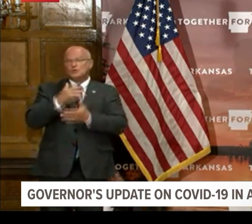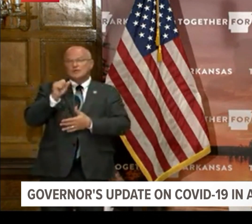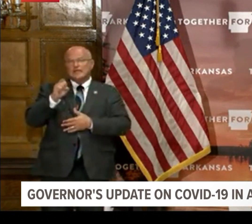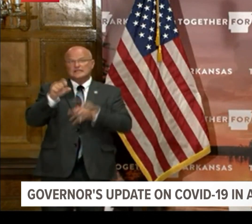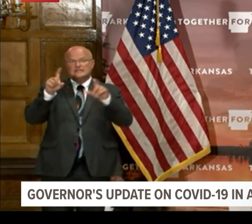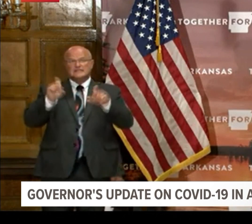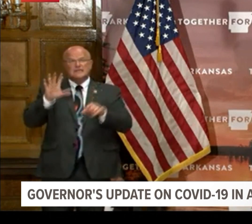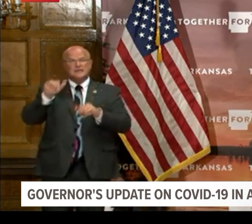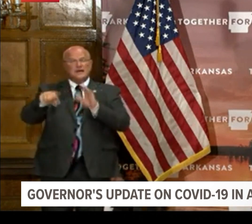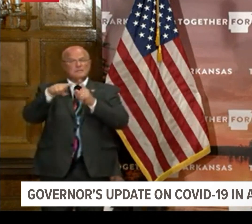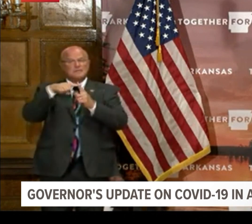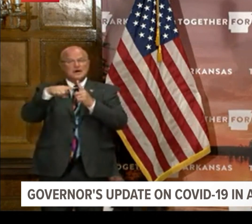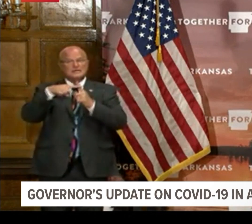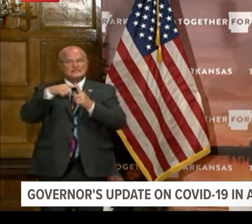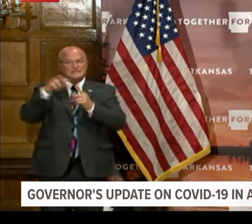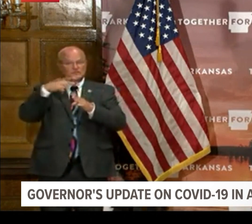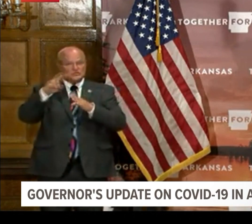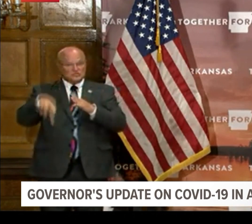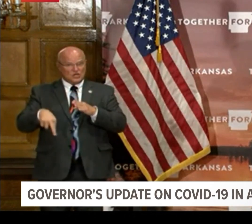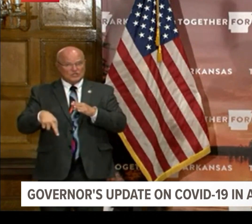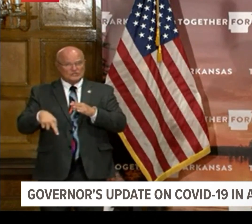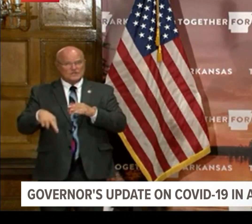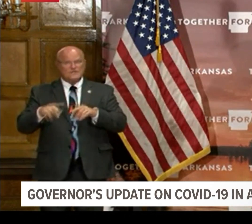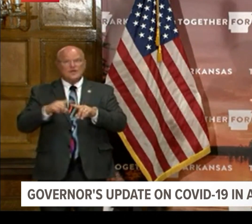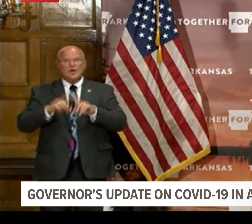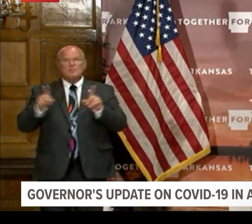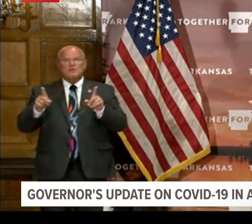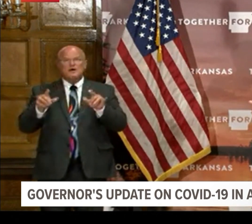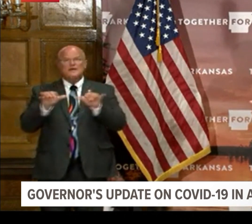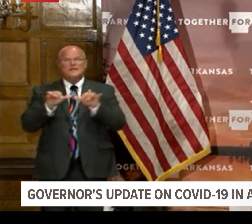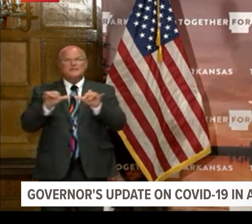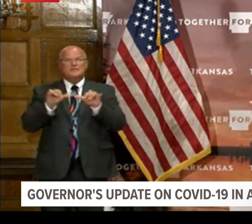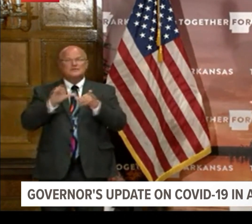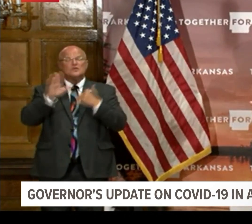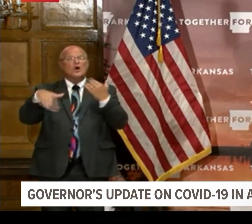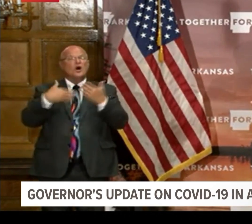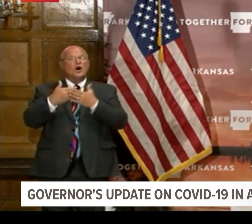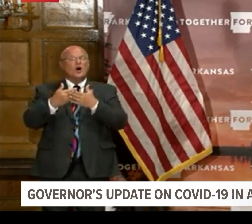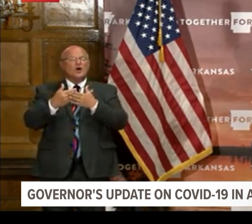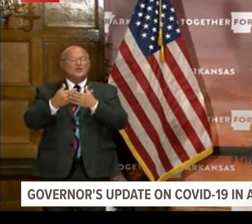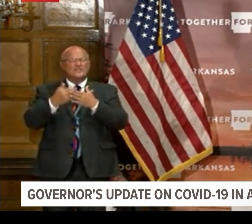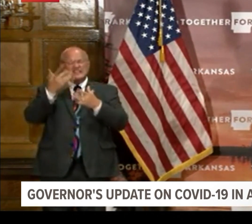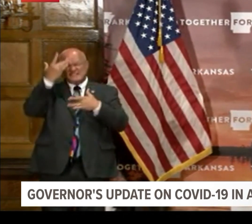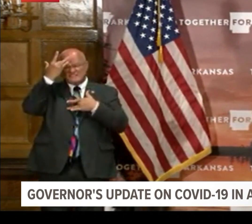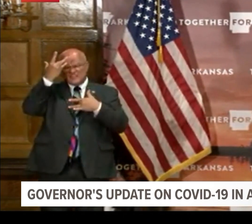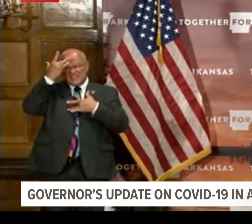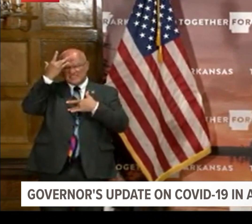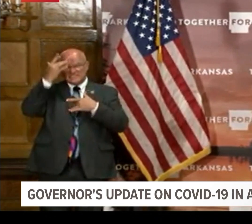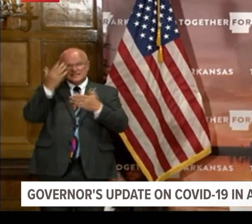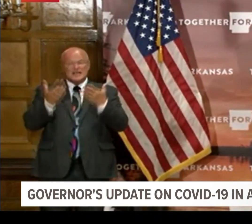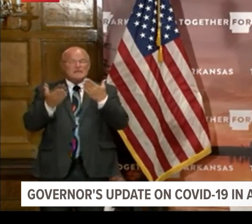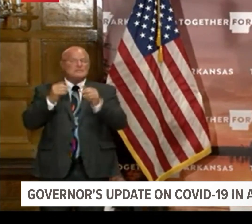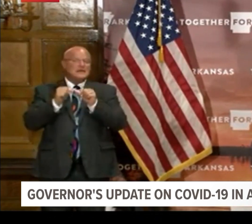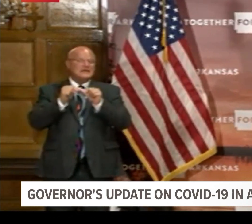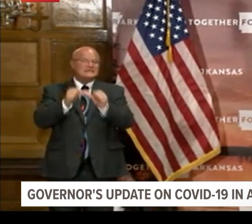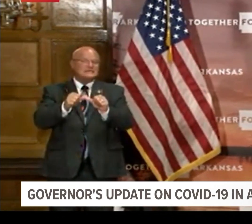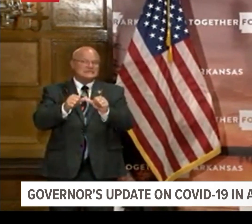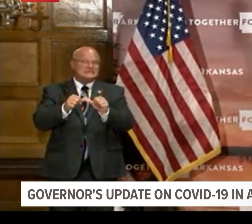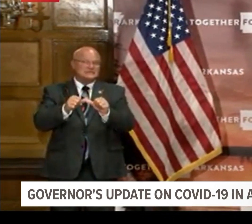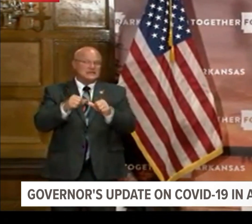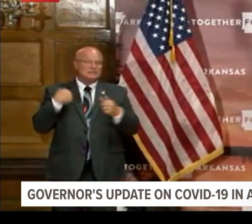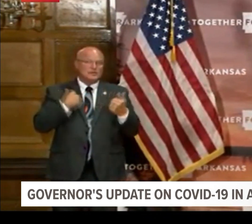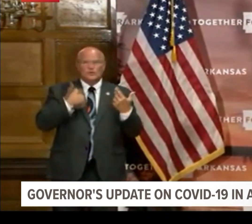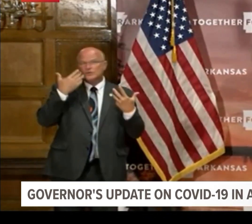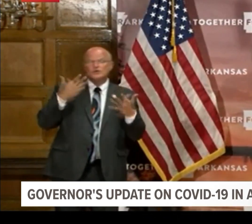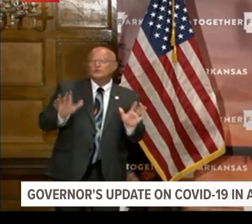tested by a positive result, but they measure all of the infections that may exist and we don't know